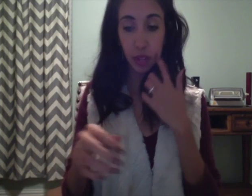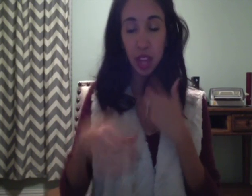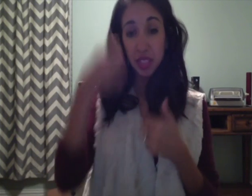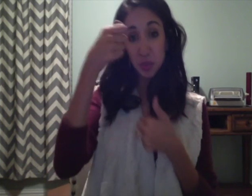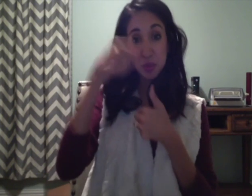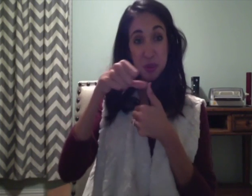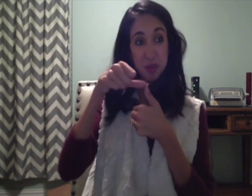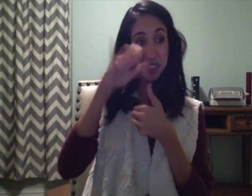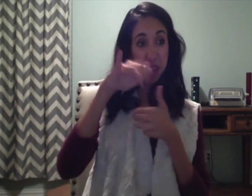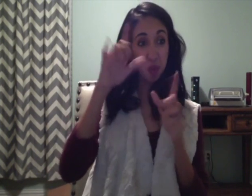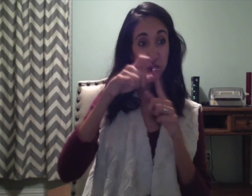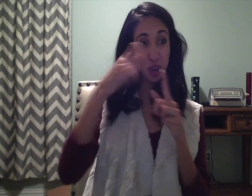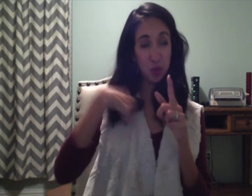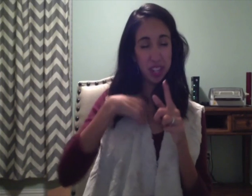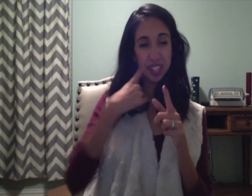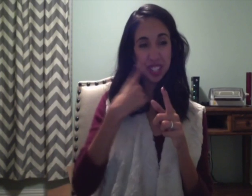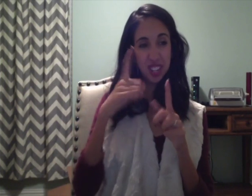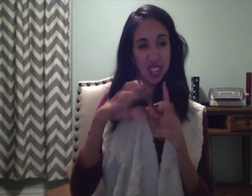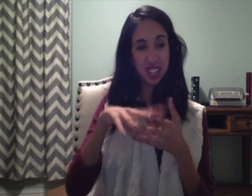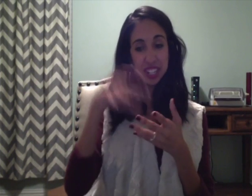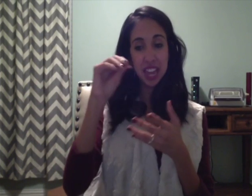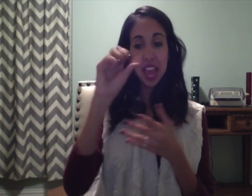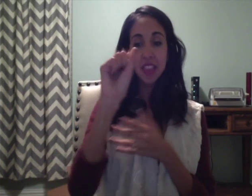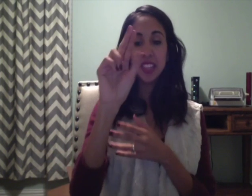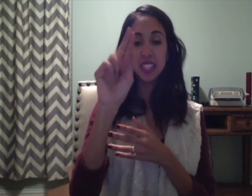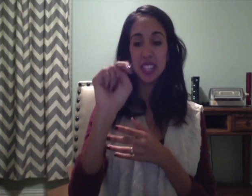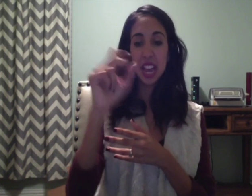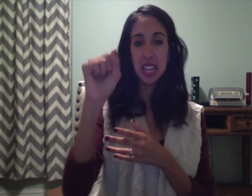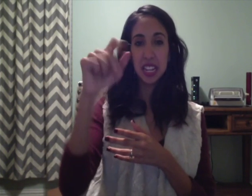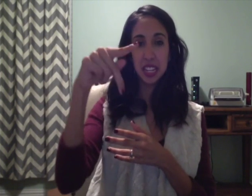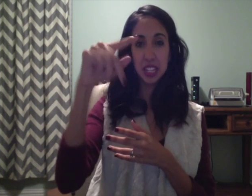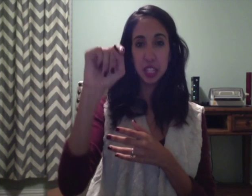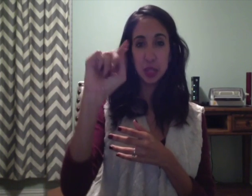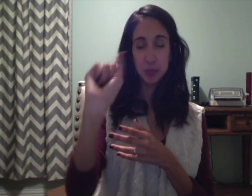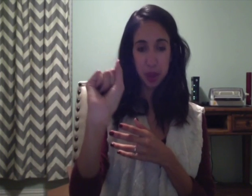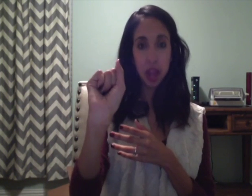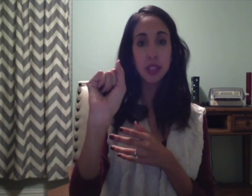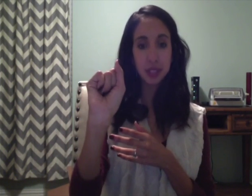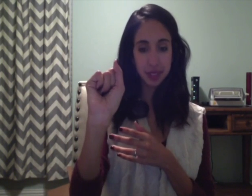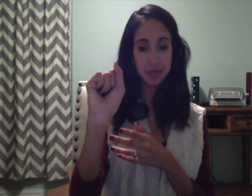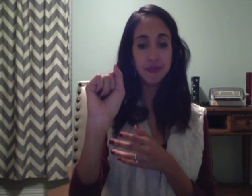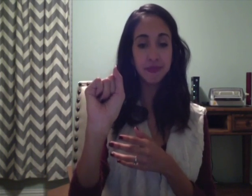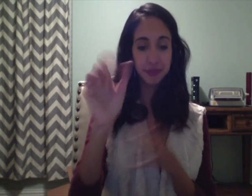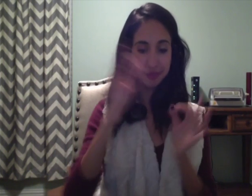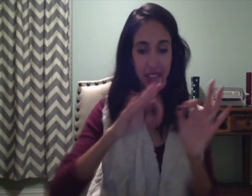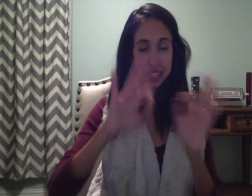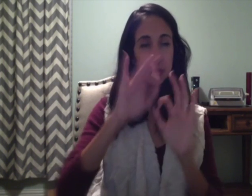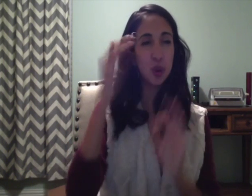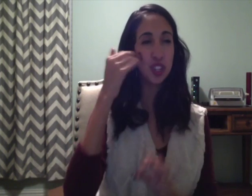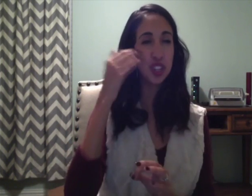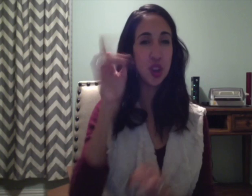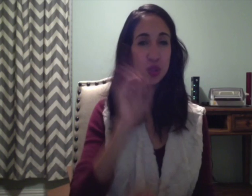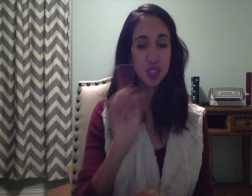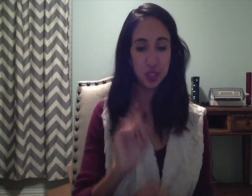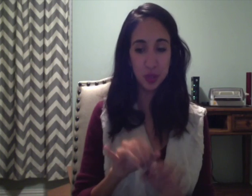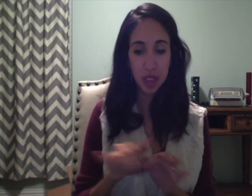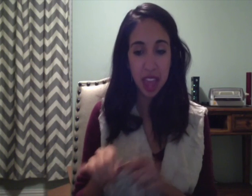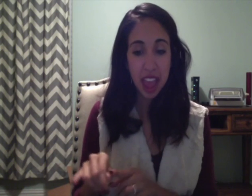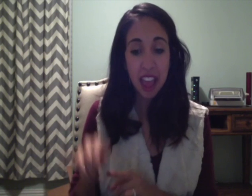And remember that word we just learned, the sun spots. That's important to know too.